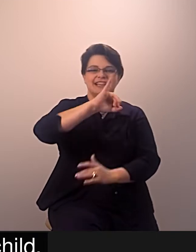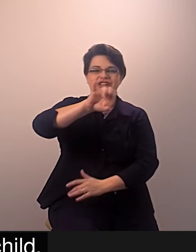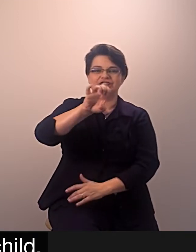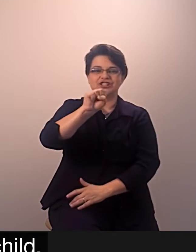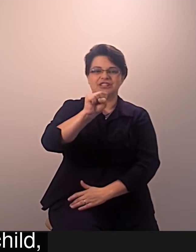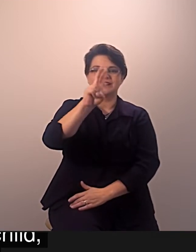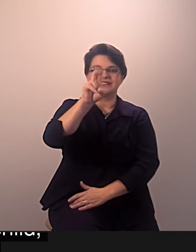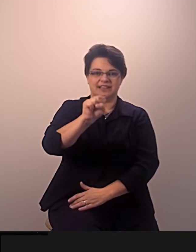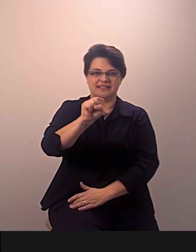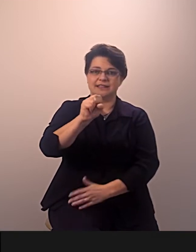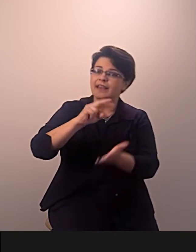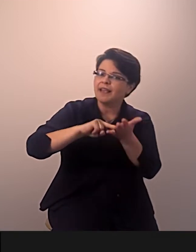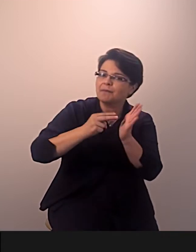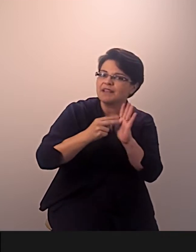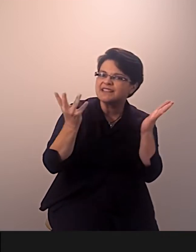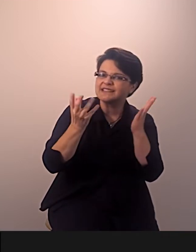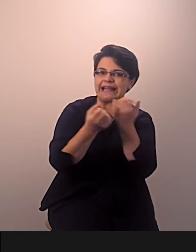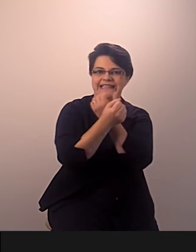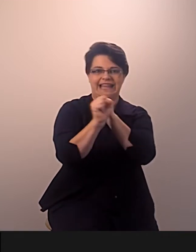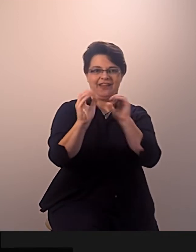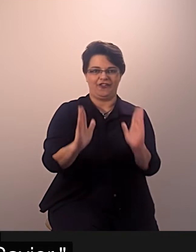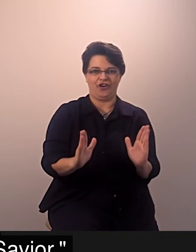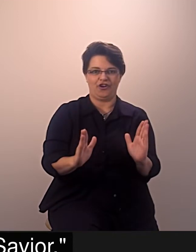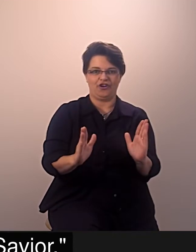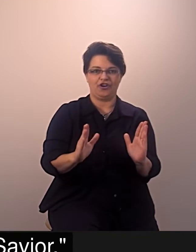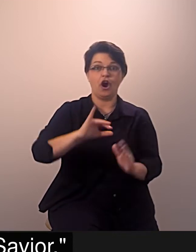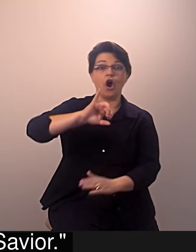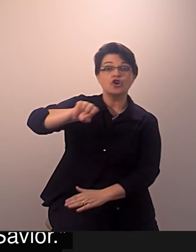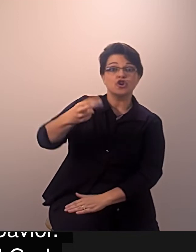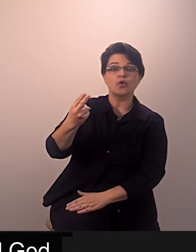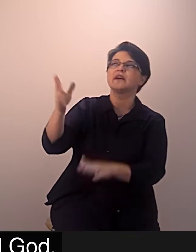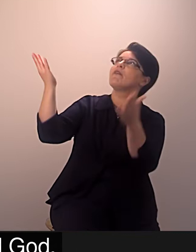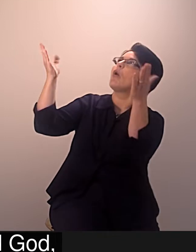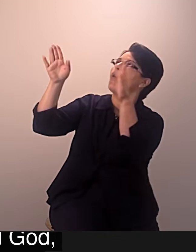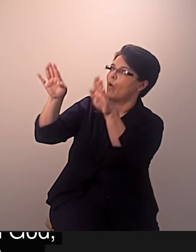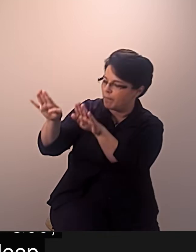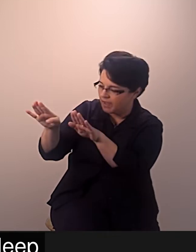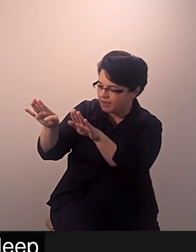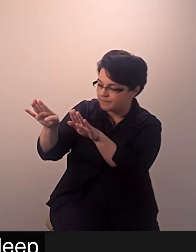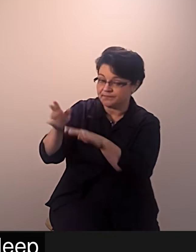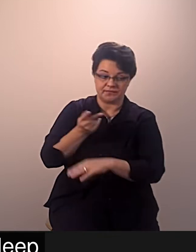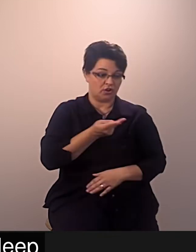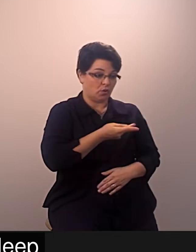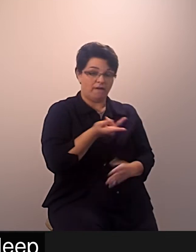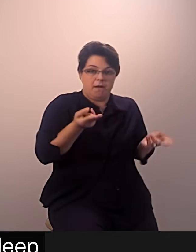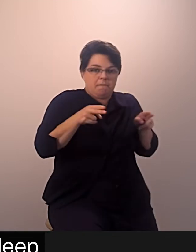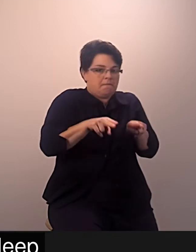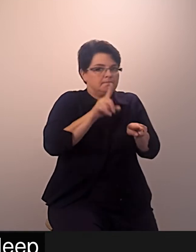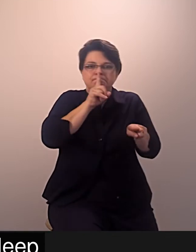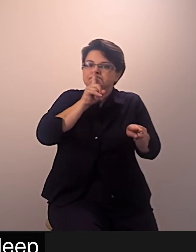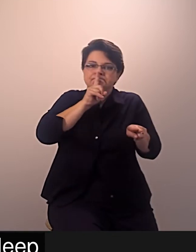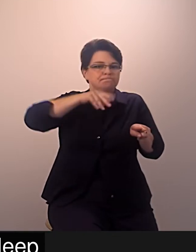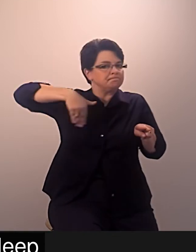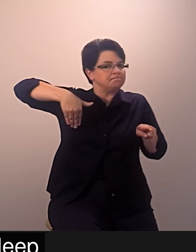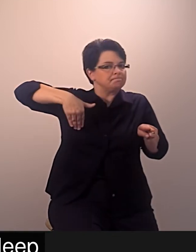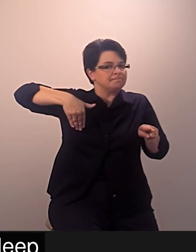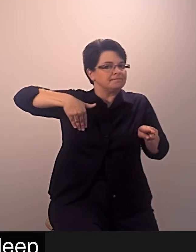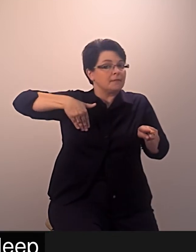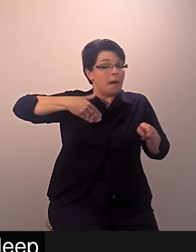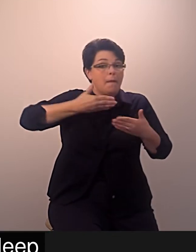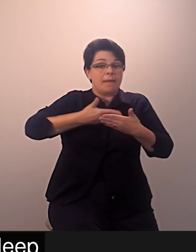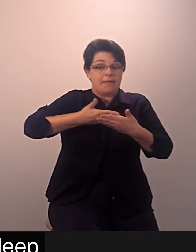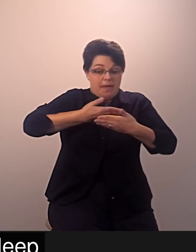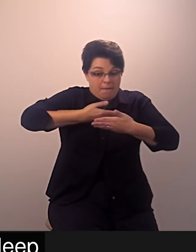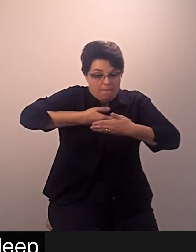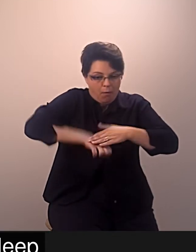Savior. Joseph obeyed God and did not sleep with Mary until the baby was born.